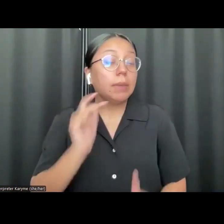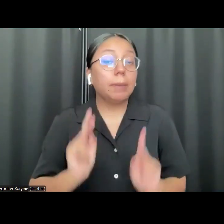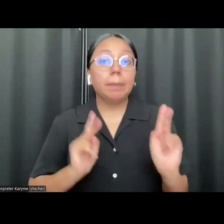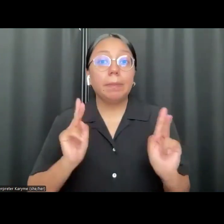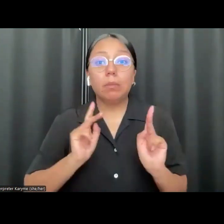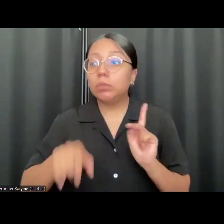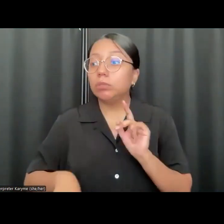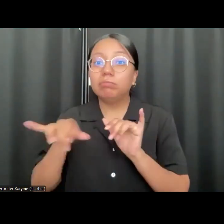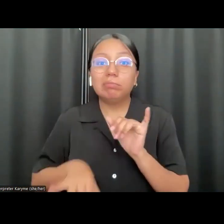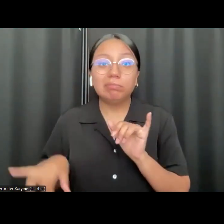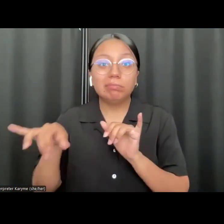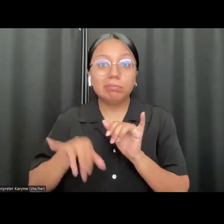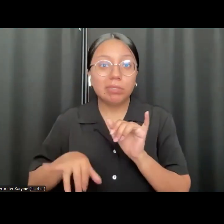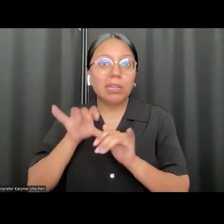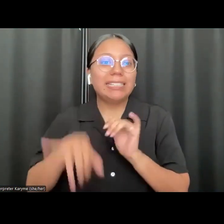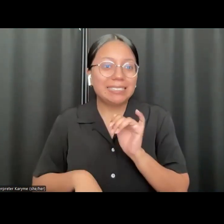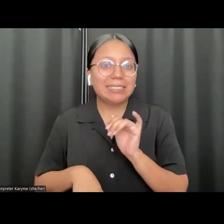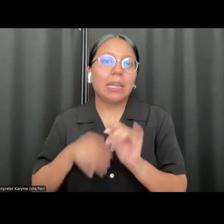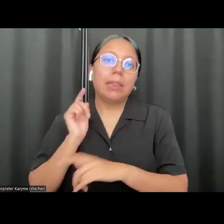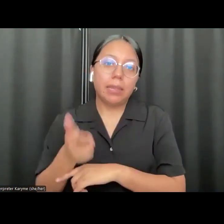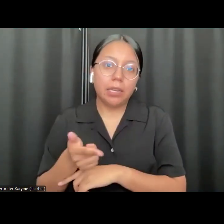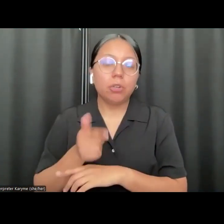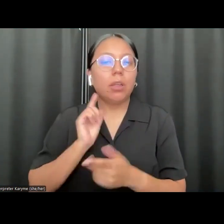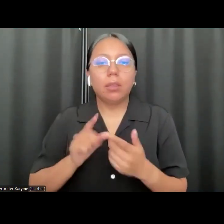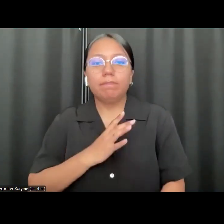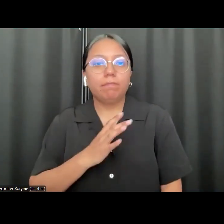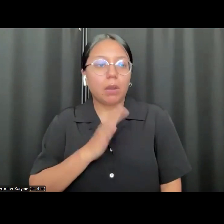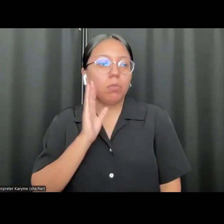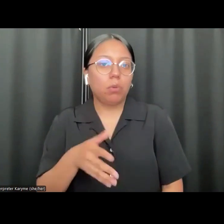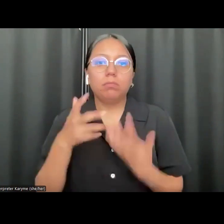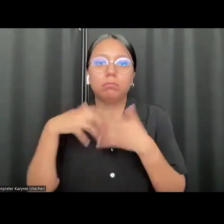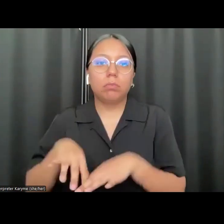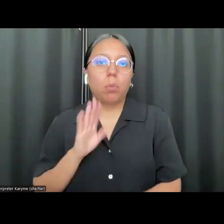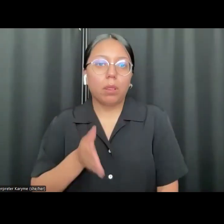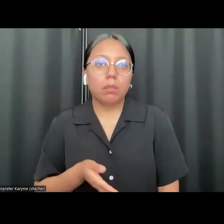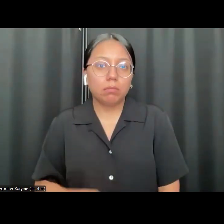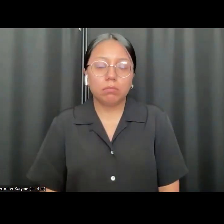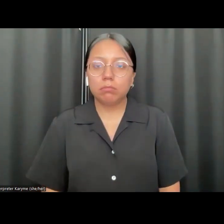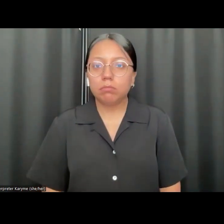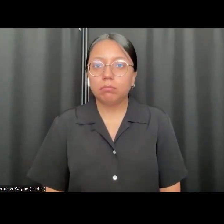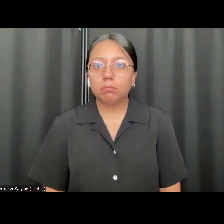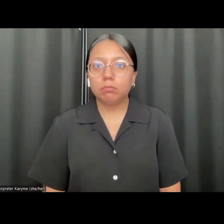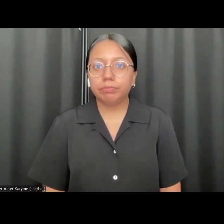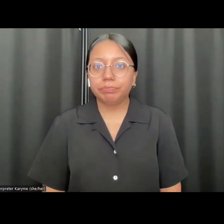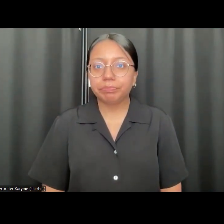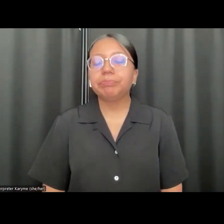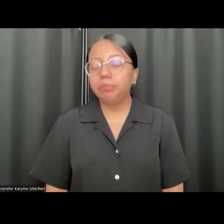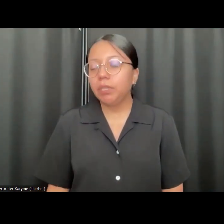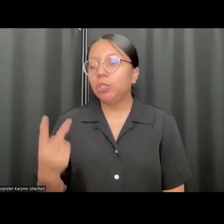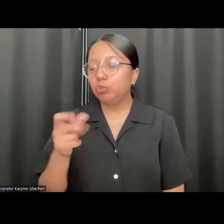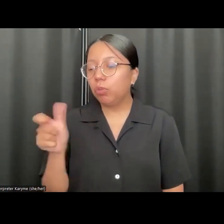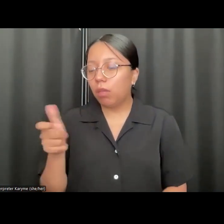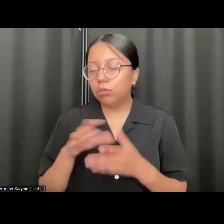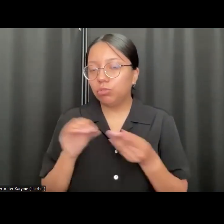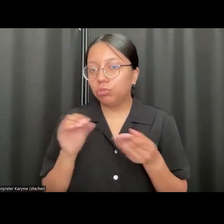theater, they'll do that. We'll work it out. Um, and then two last ones were Mangoes with Chili,